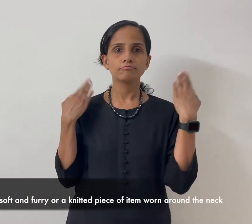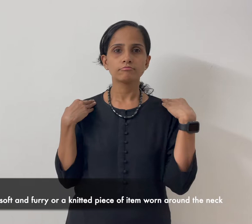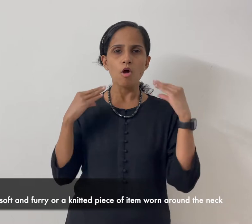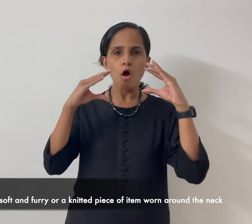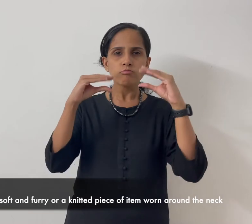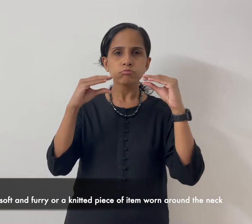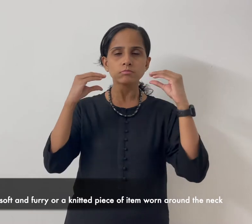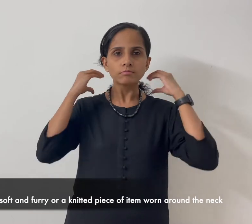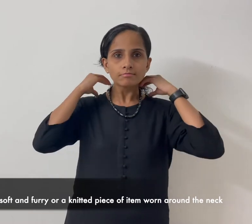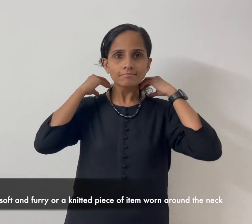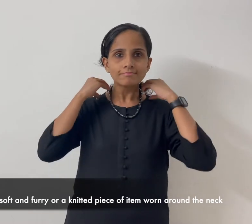Cowl.